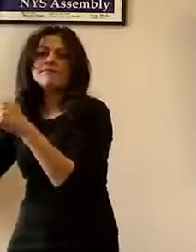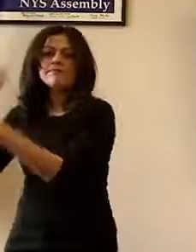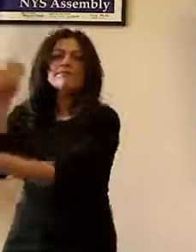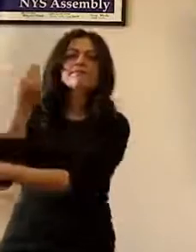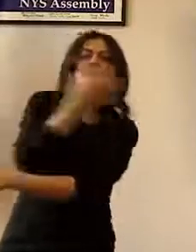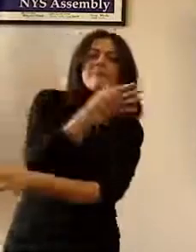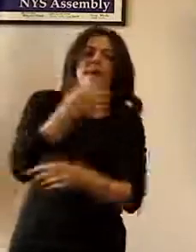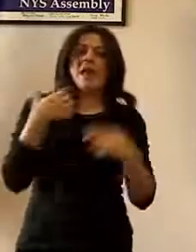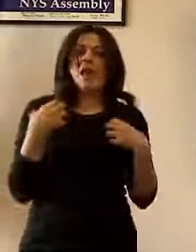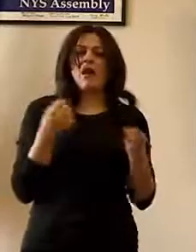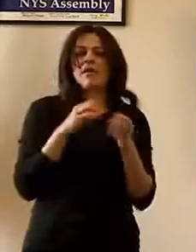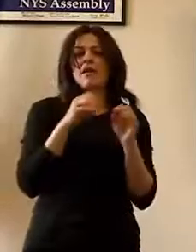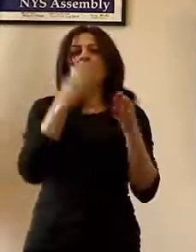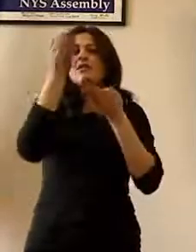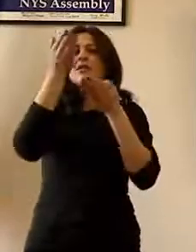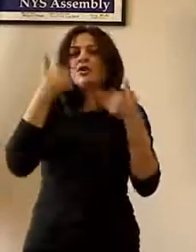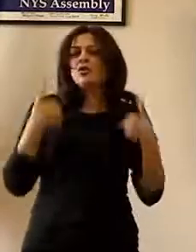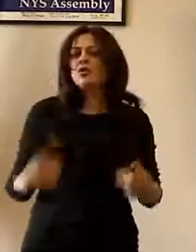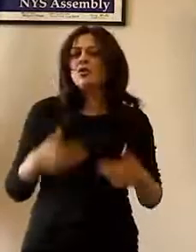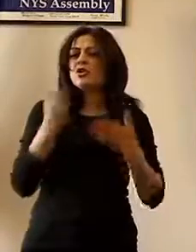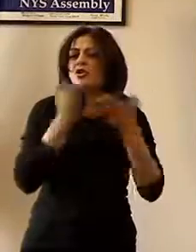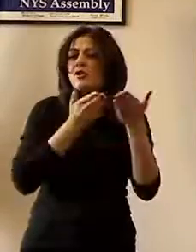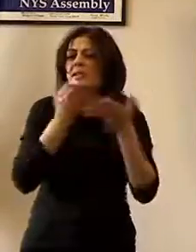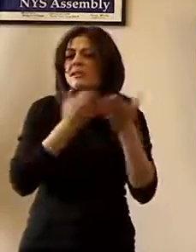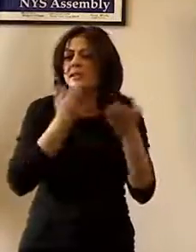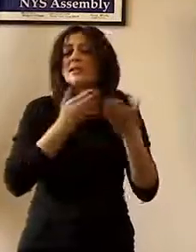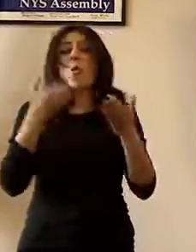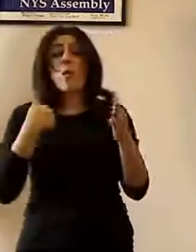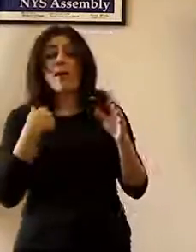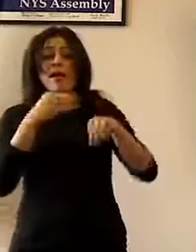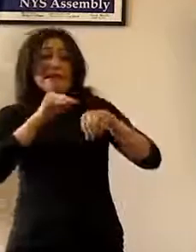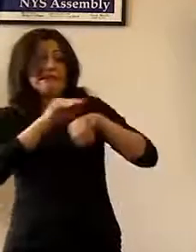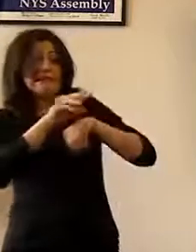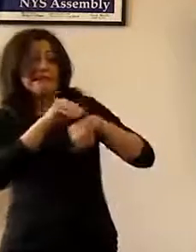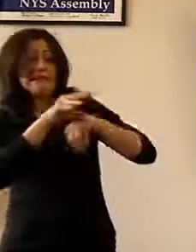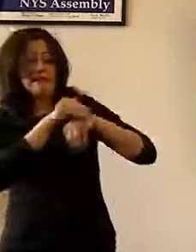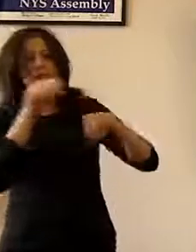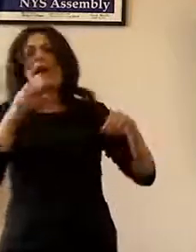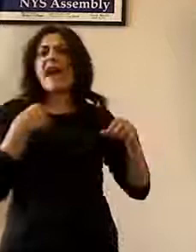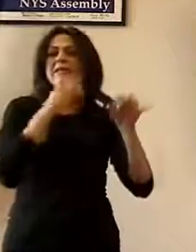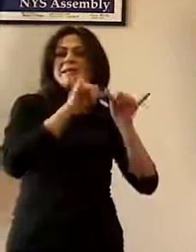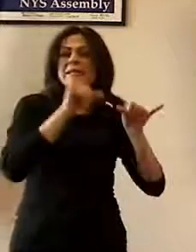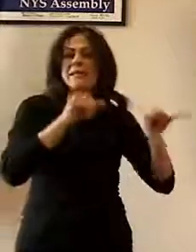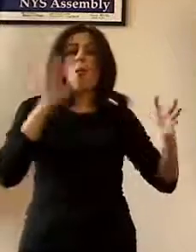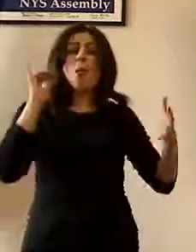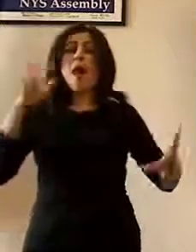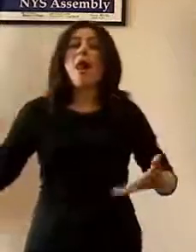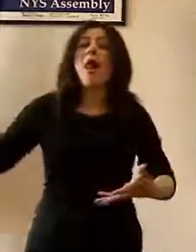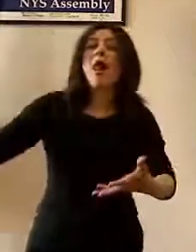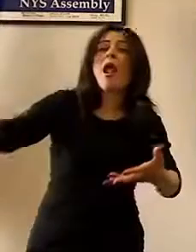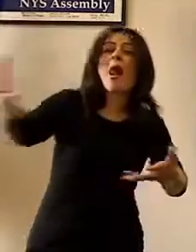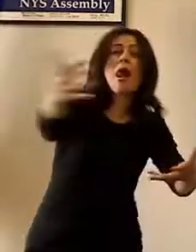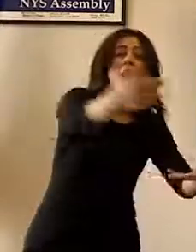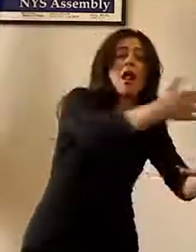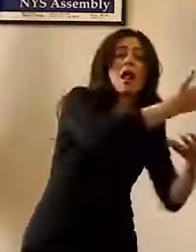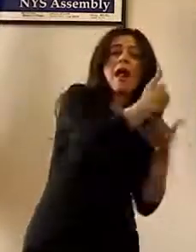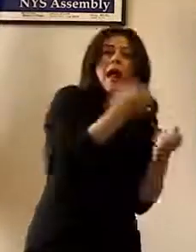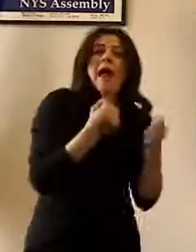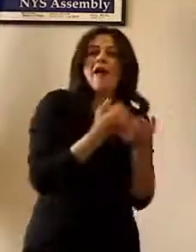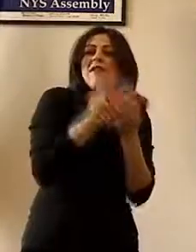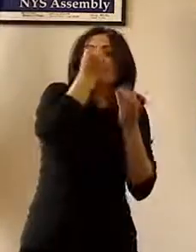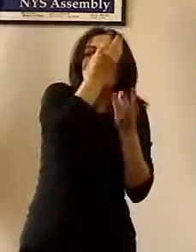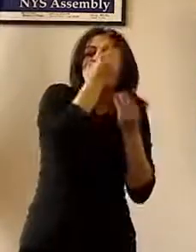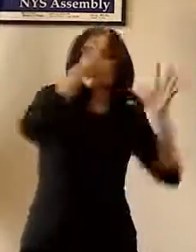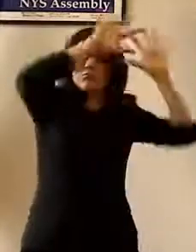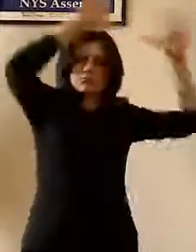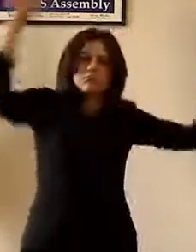any particular adverse event that could be added to the body of study, right, for the FDA. That is absolutely correct. In fact,